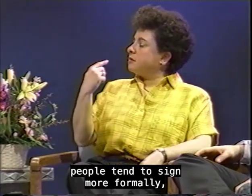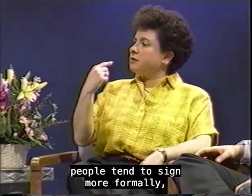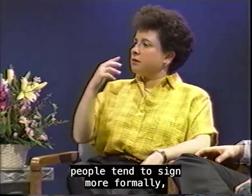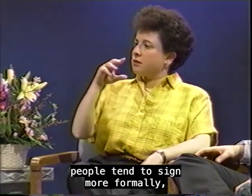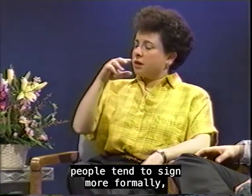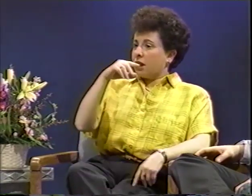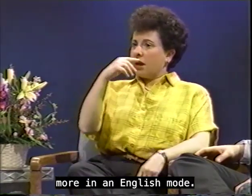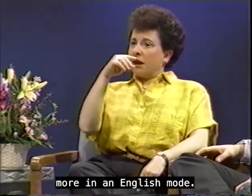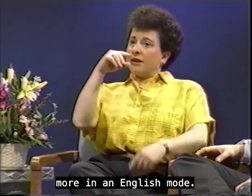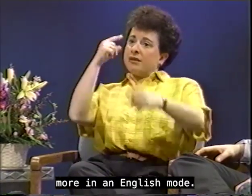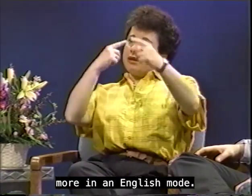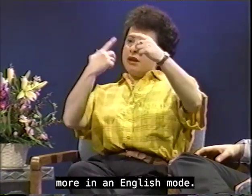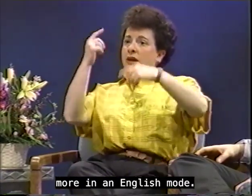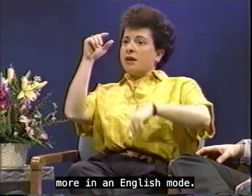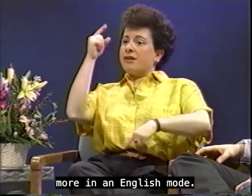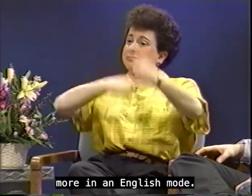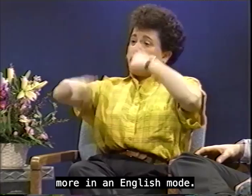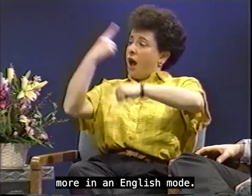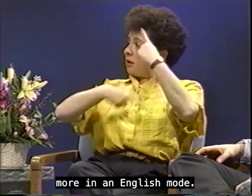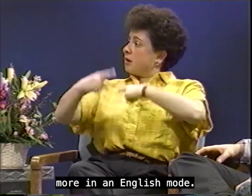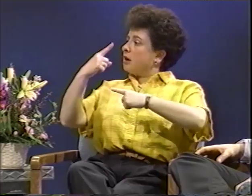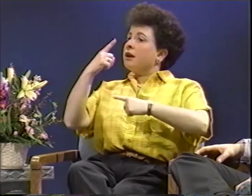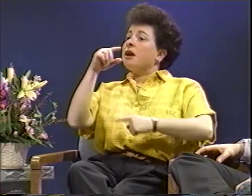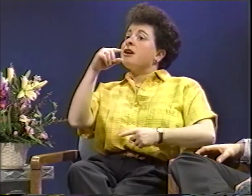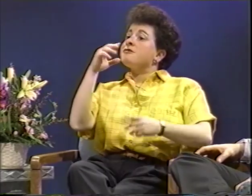more formally, more in an English mode.